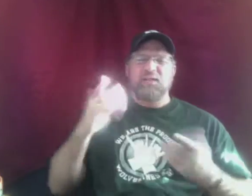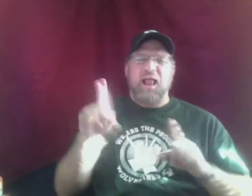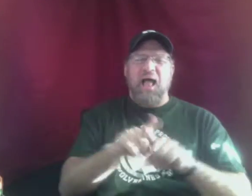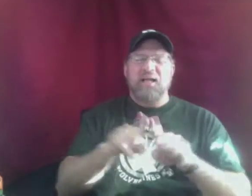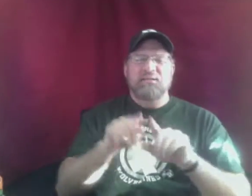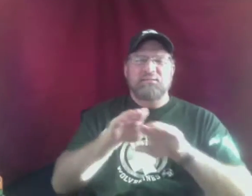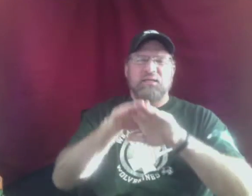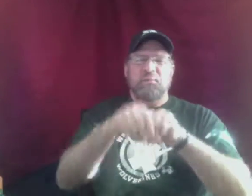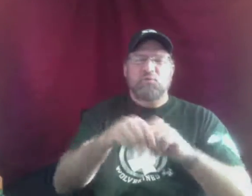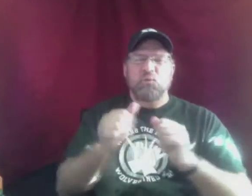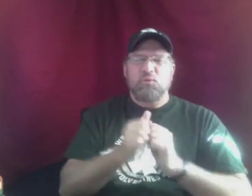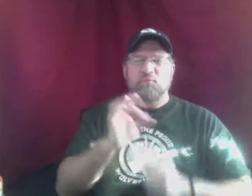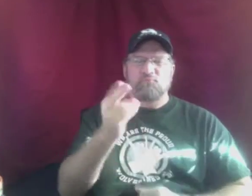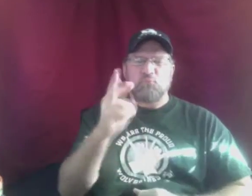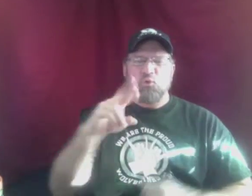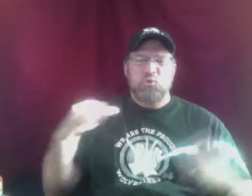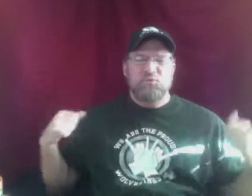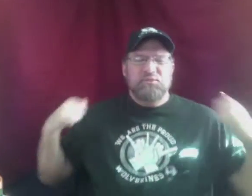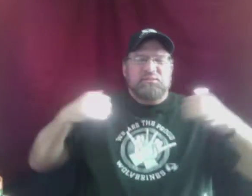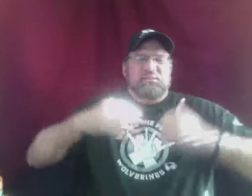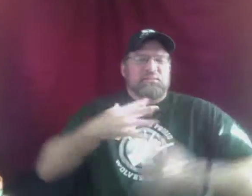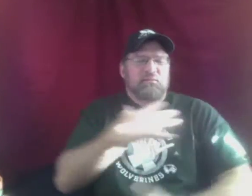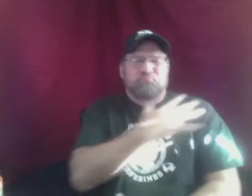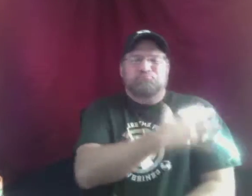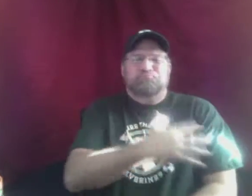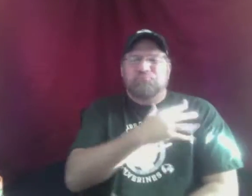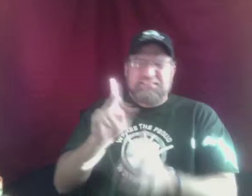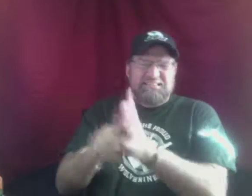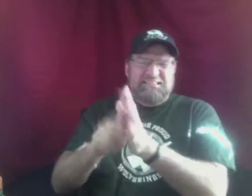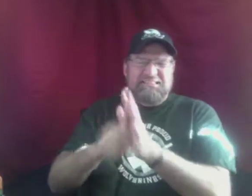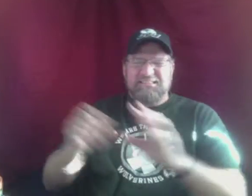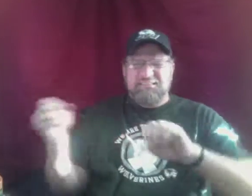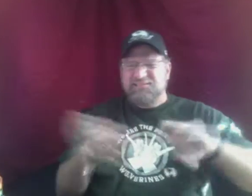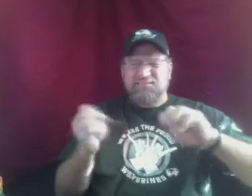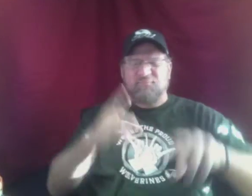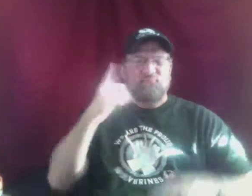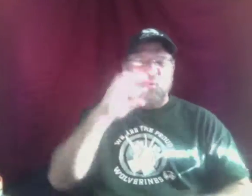Austin, it's gotta be special. This isn't a guy's night out. Picture this.